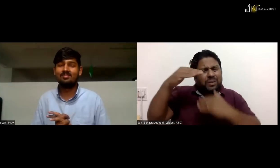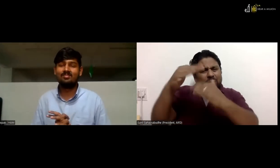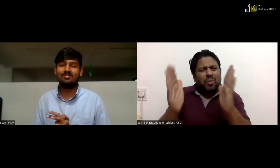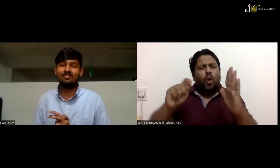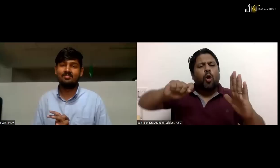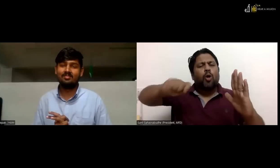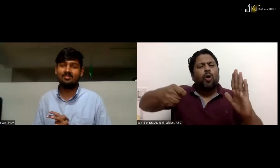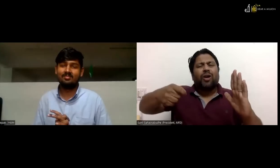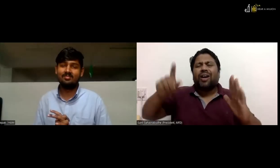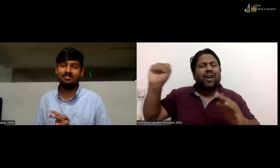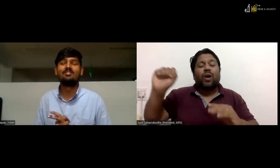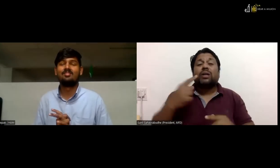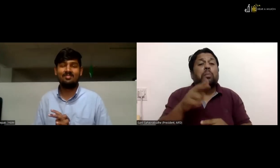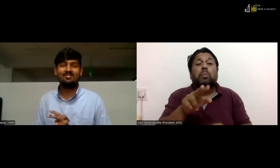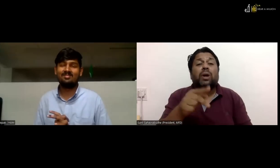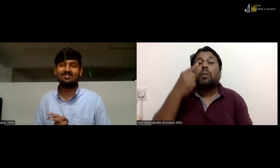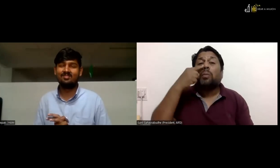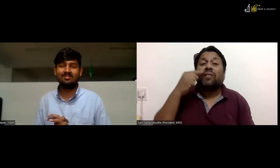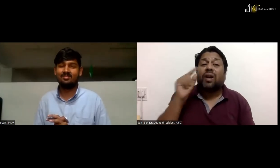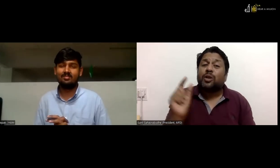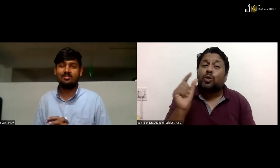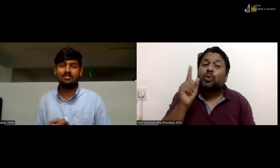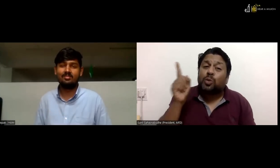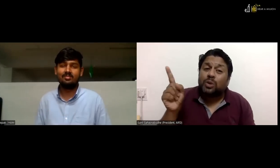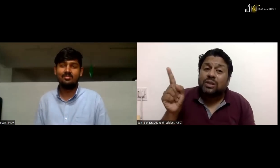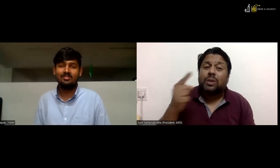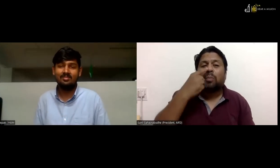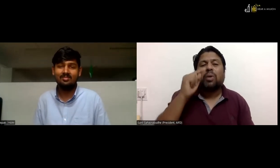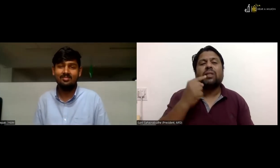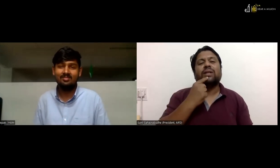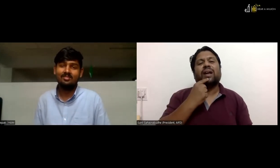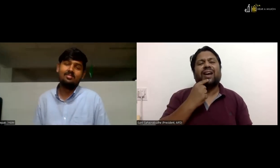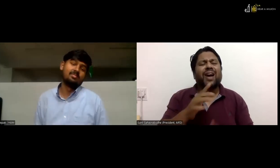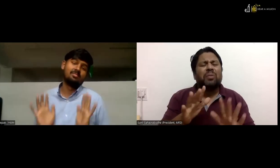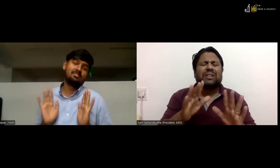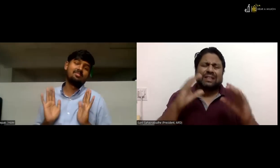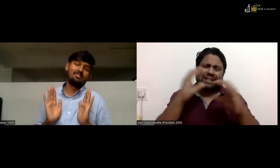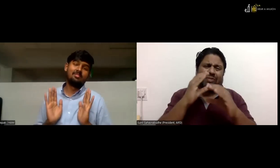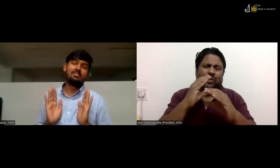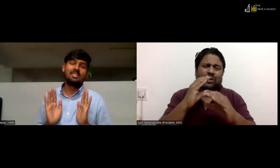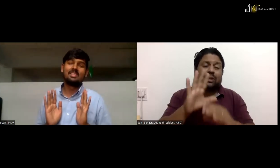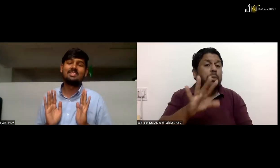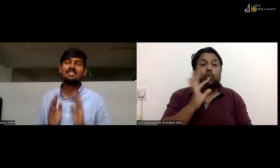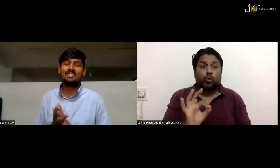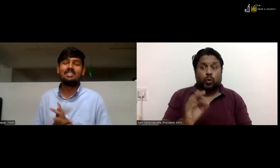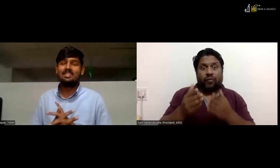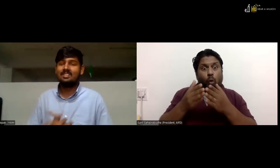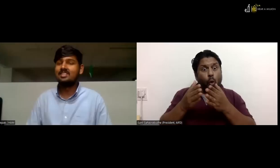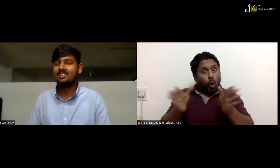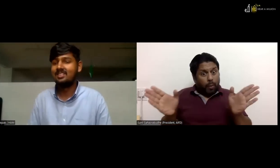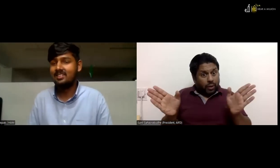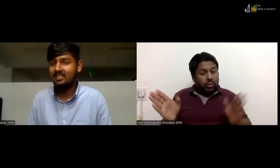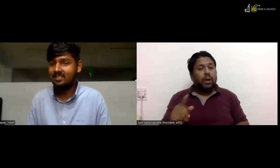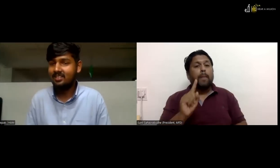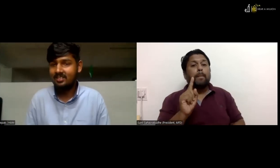a debate going on, because this concept, like the person's concept, are not at all that much clear because of the parenting. So there